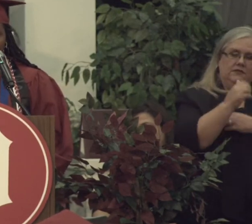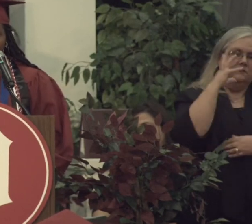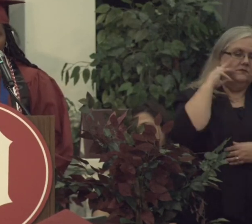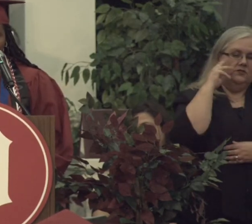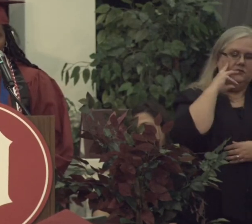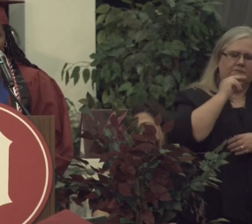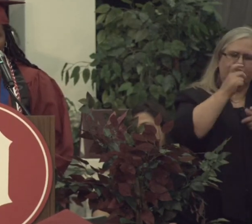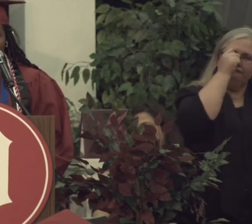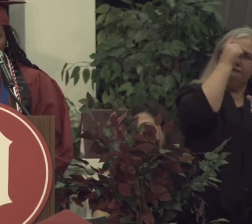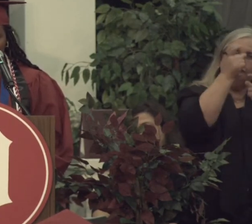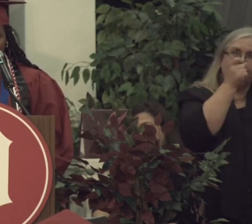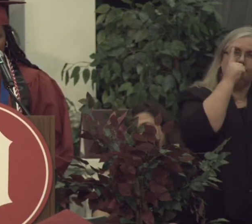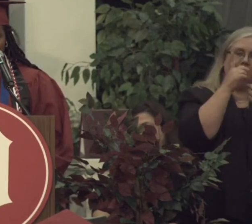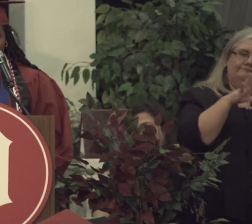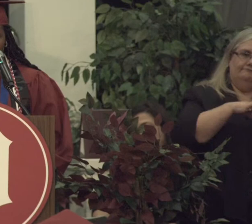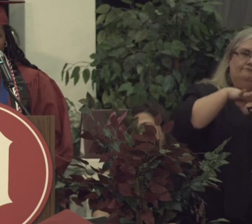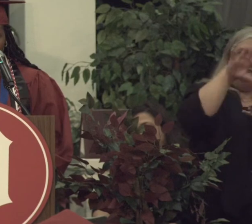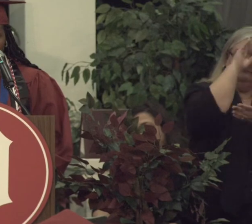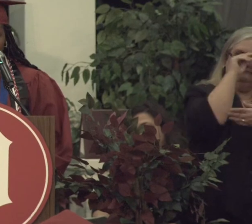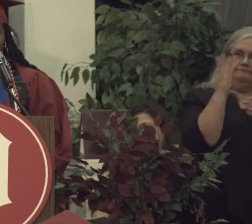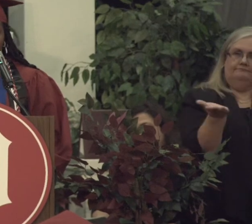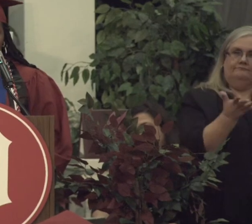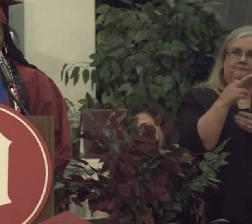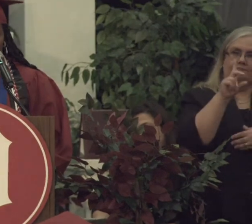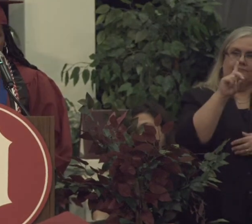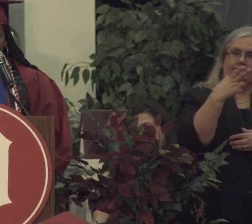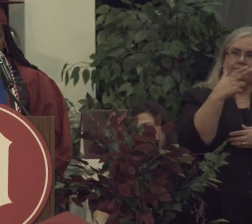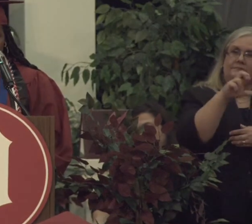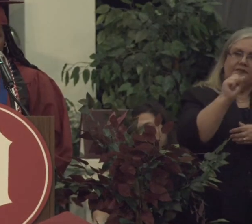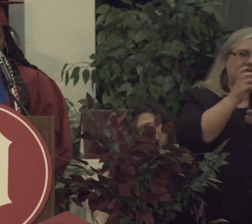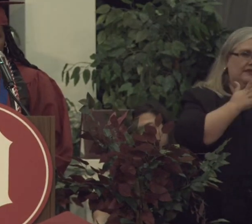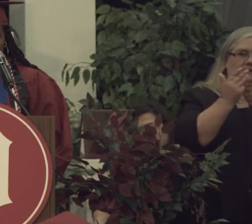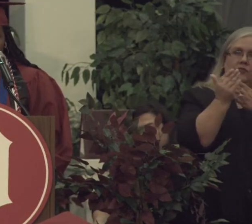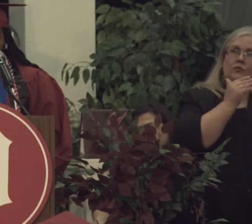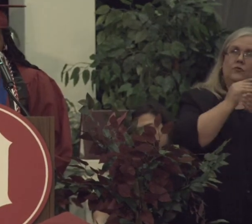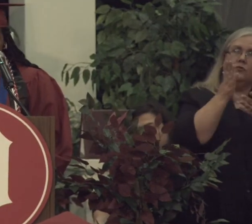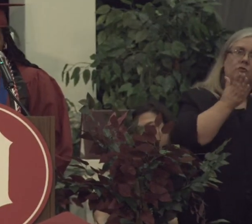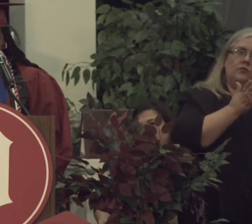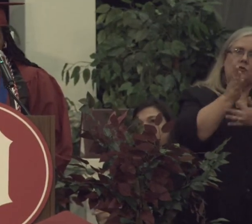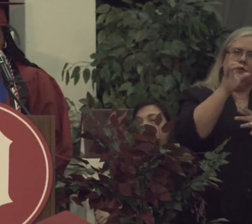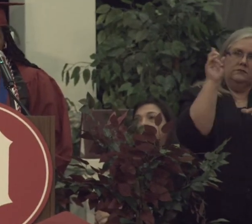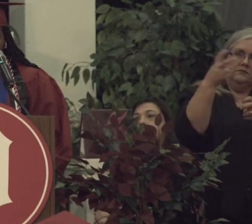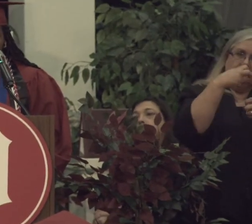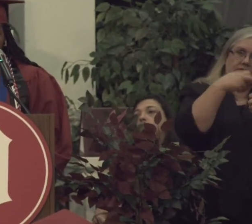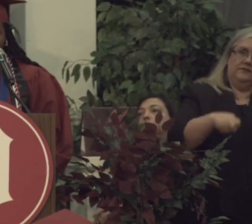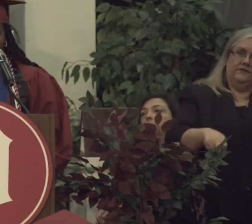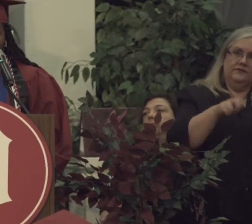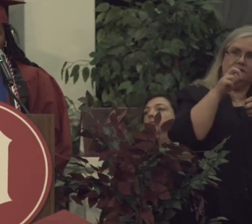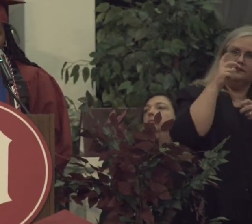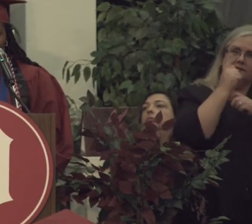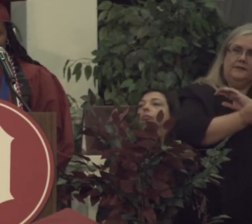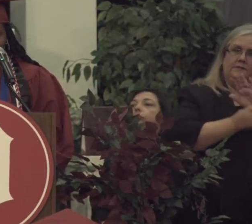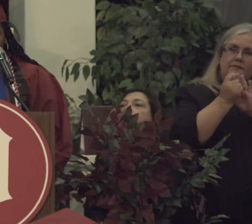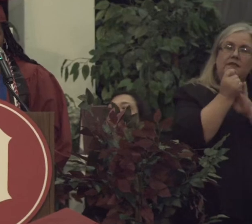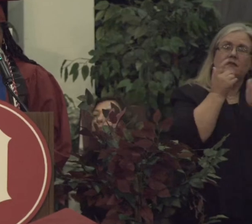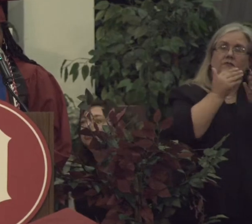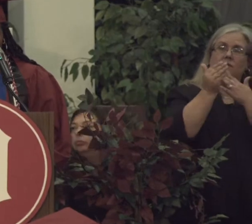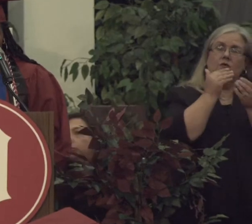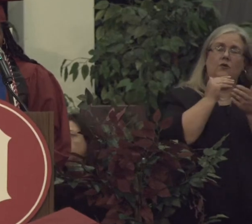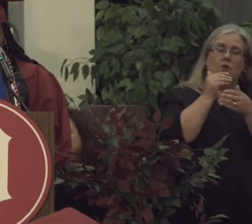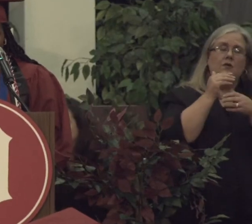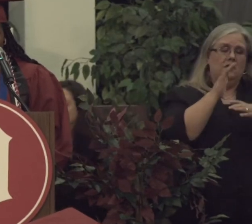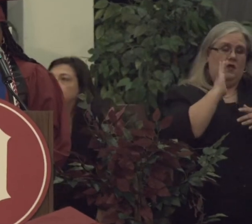through our education at Destrehan High School, even through adverse times. While leaving the people that we've known our whole lives is